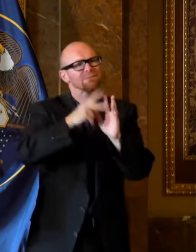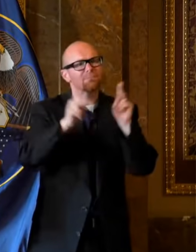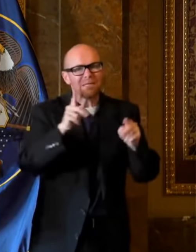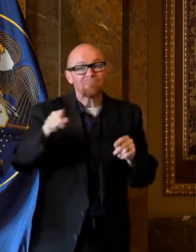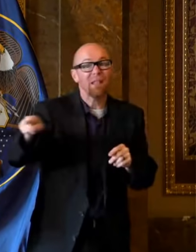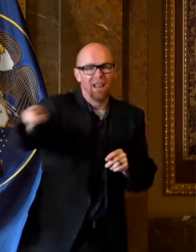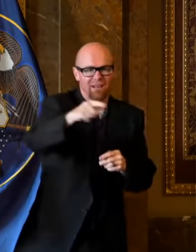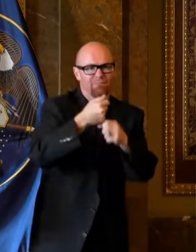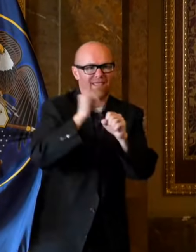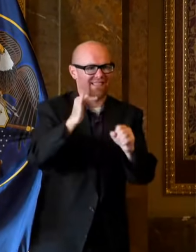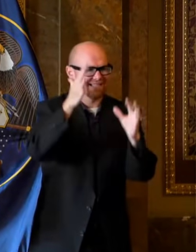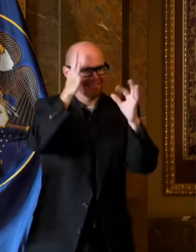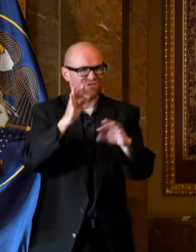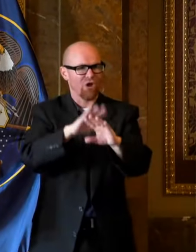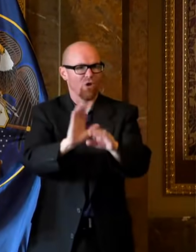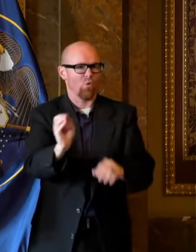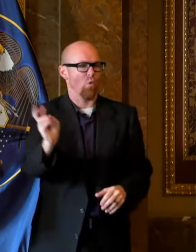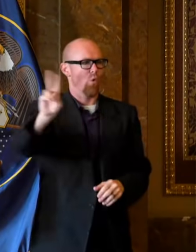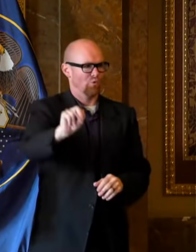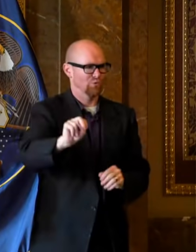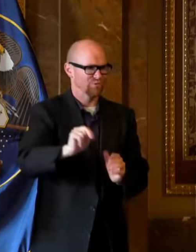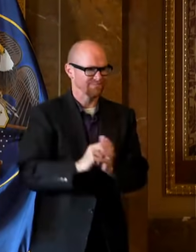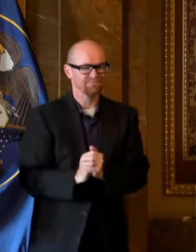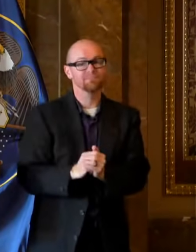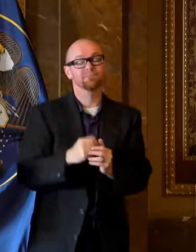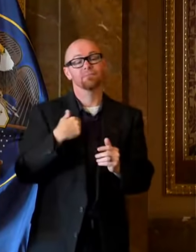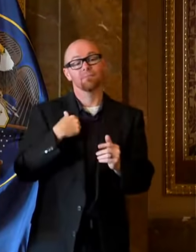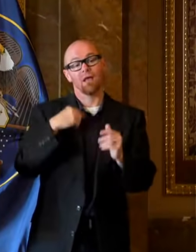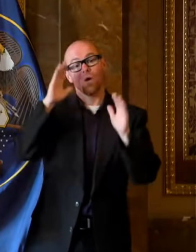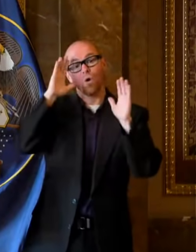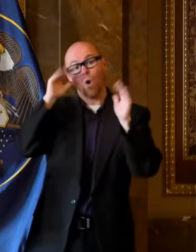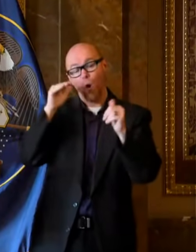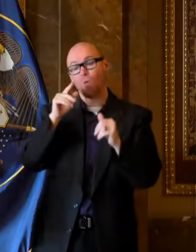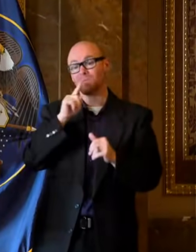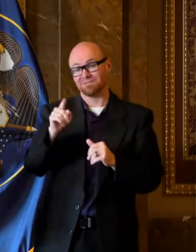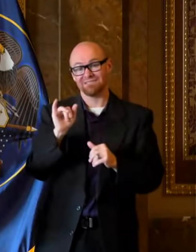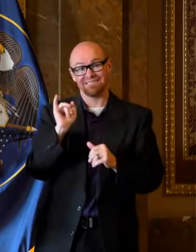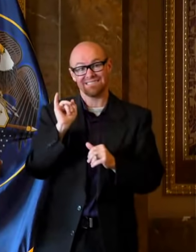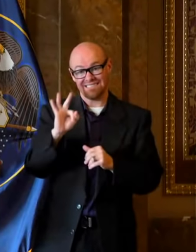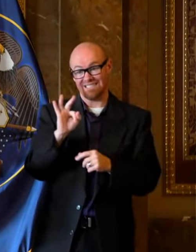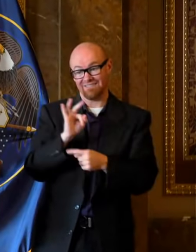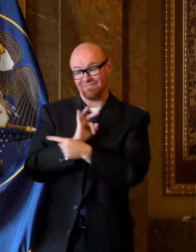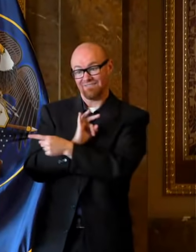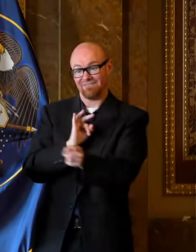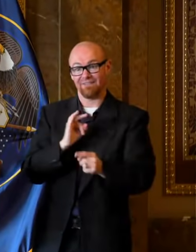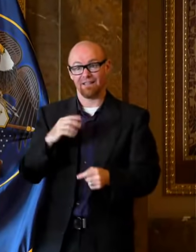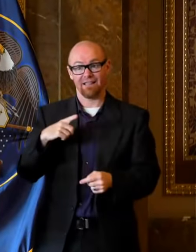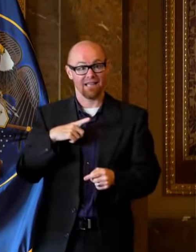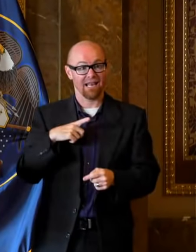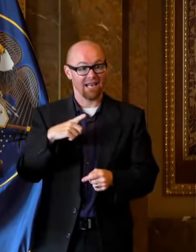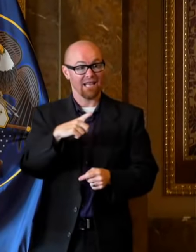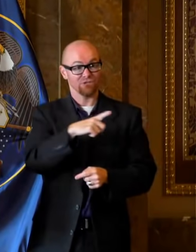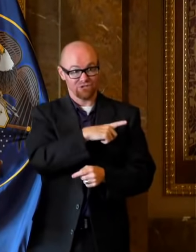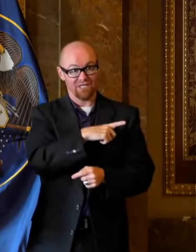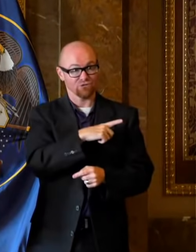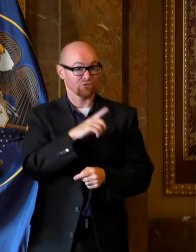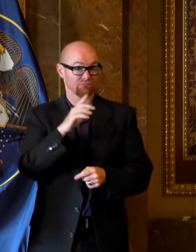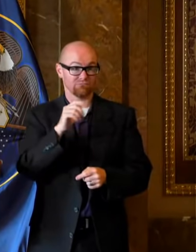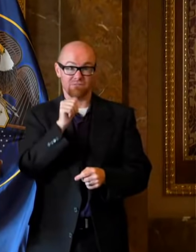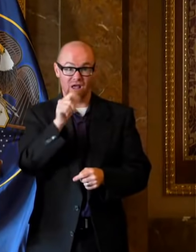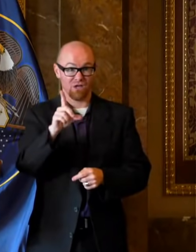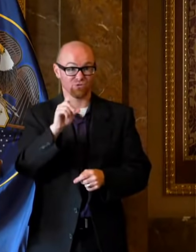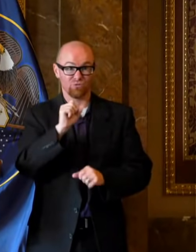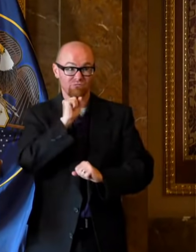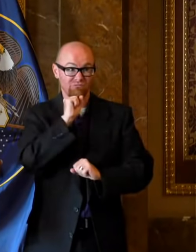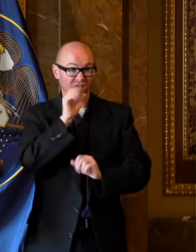so our hope is that as if the legislature is, if there's nothing more that they will do, and I hope that's not the case, but